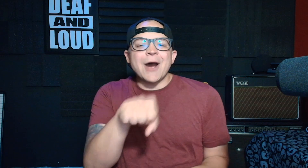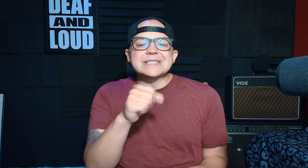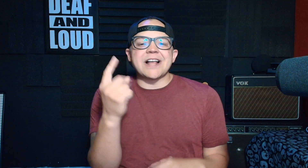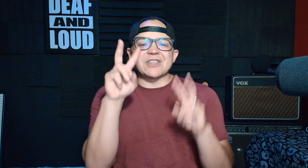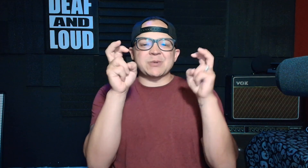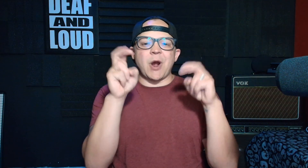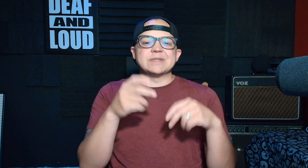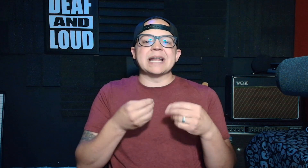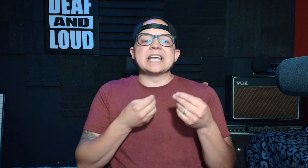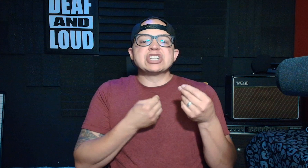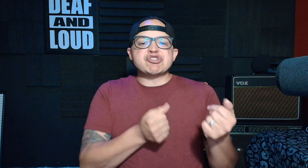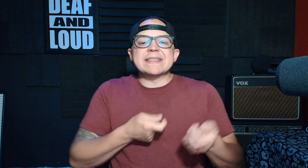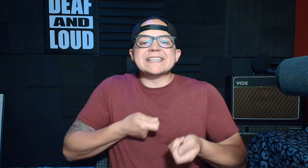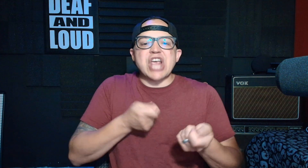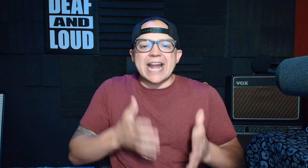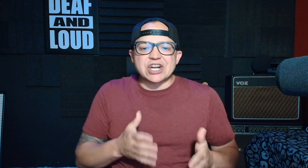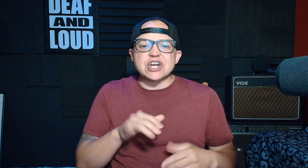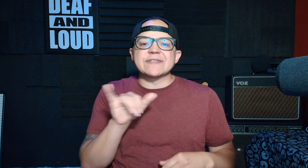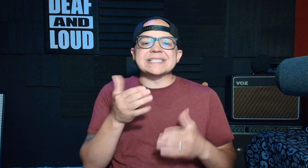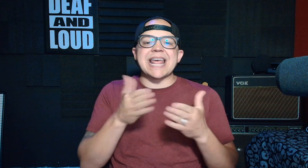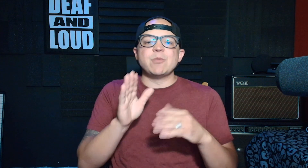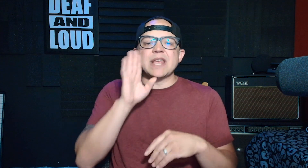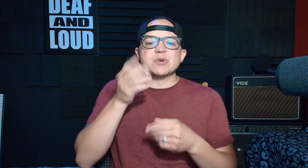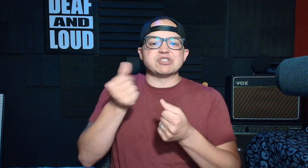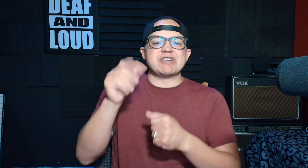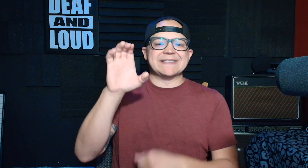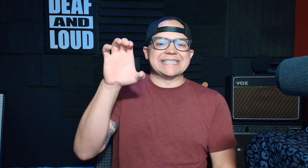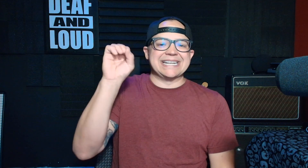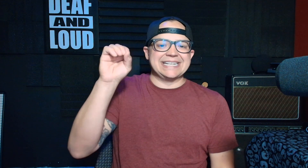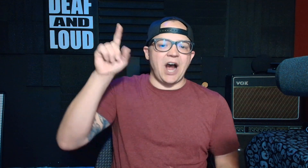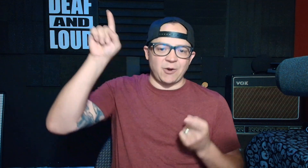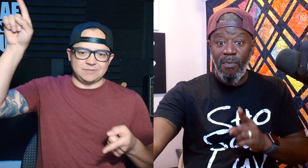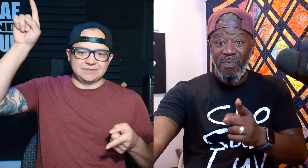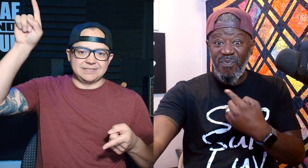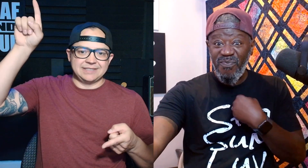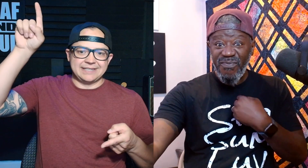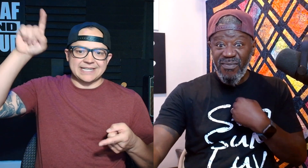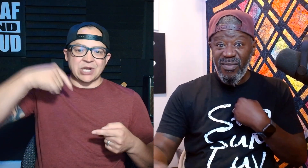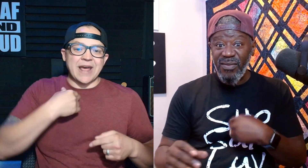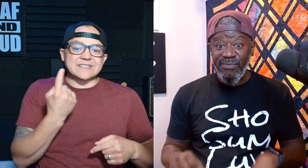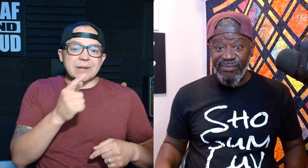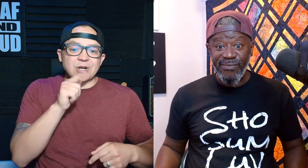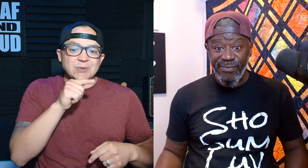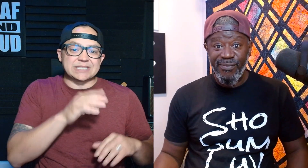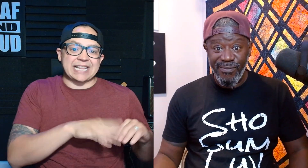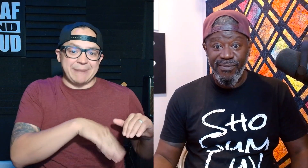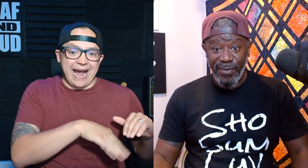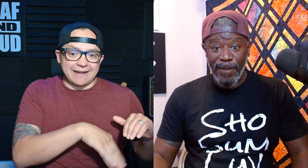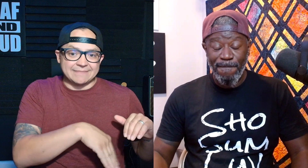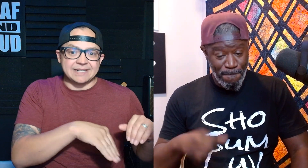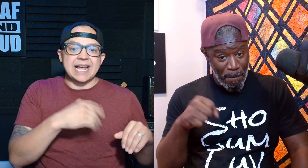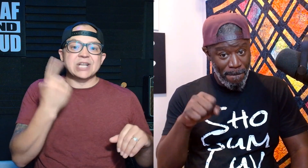I always love the quote, it's like, treat the janitor the same way you would treat the CEO. So you have someone who's